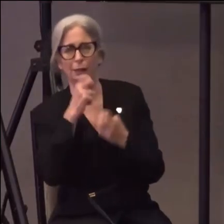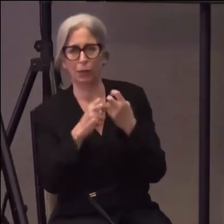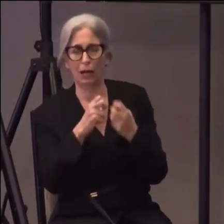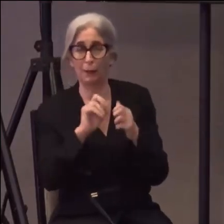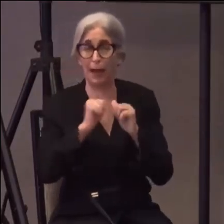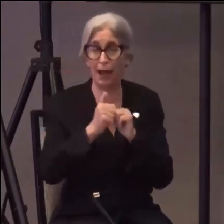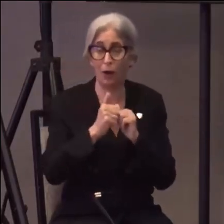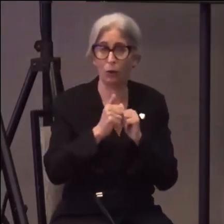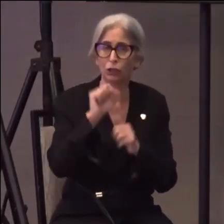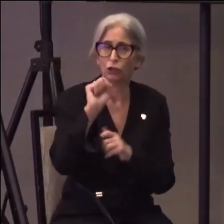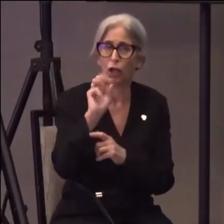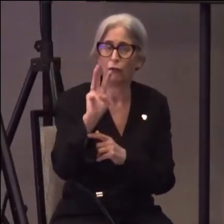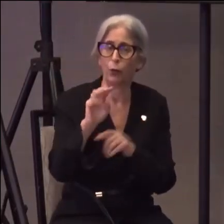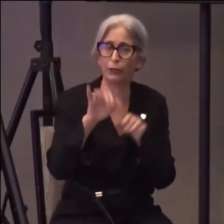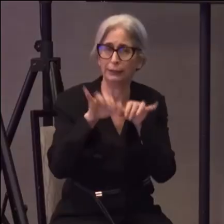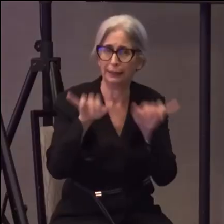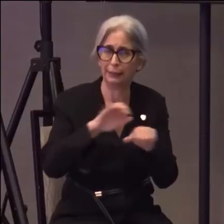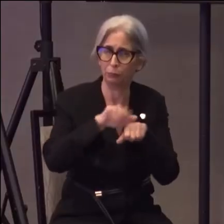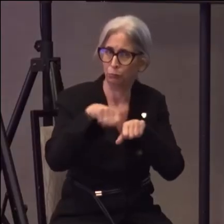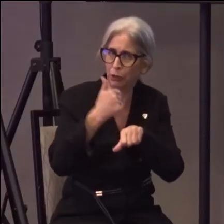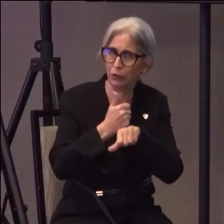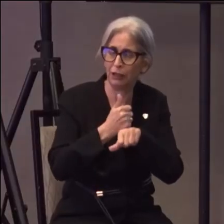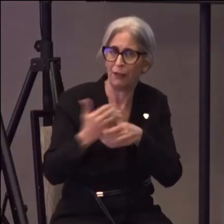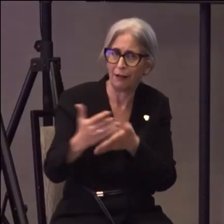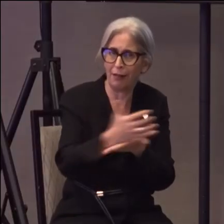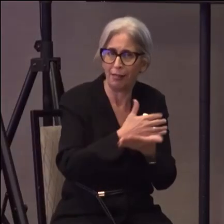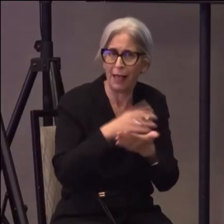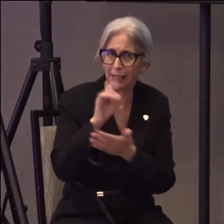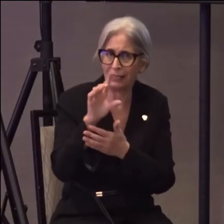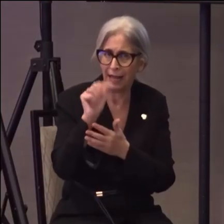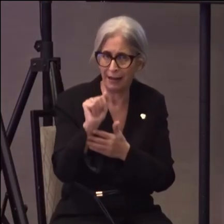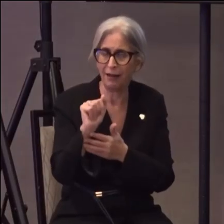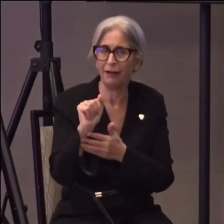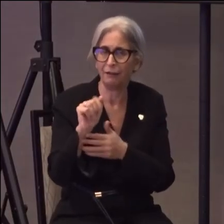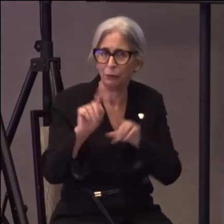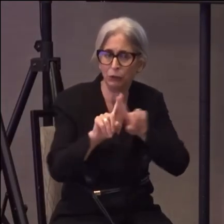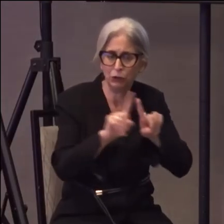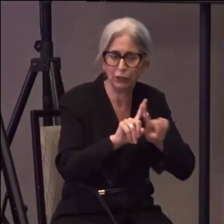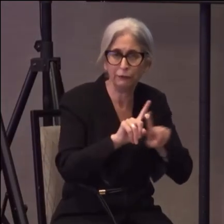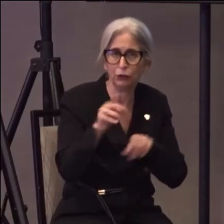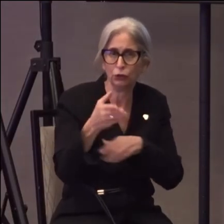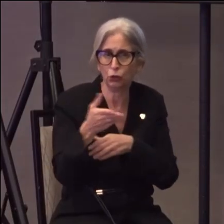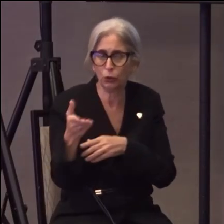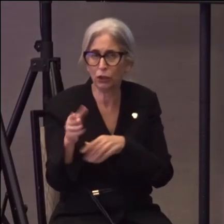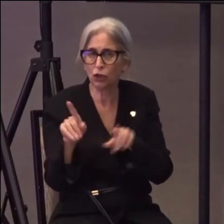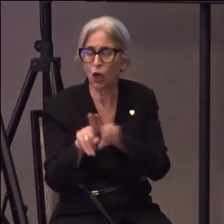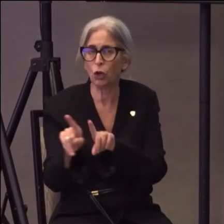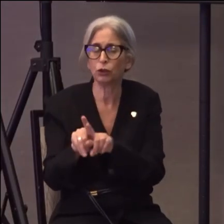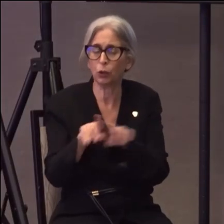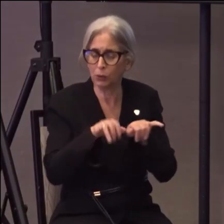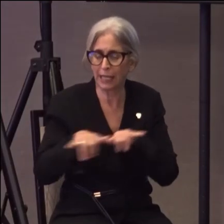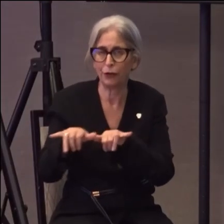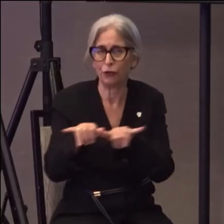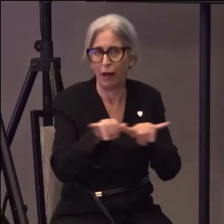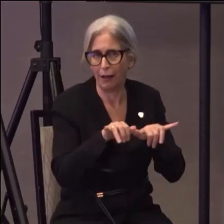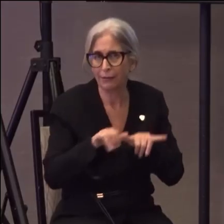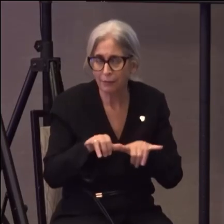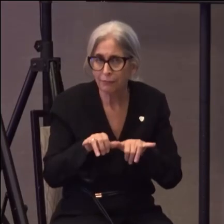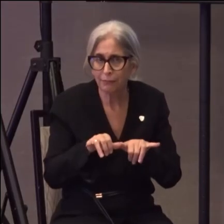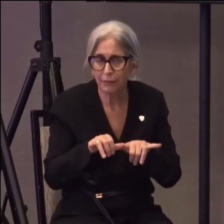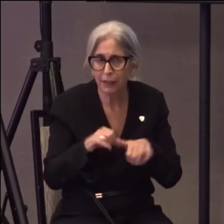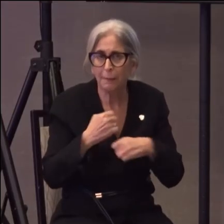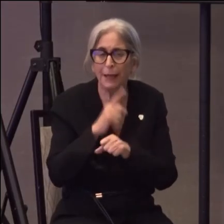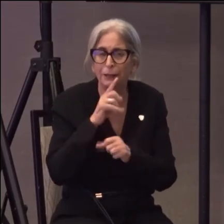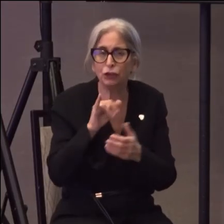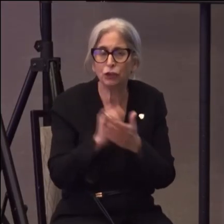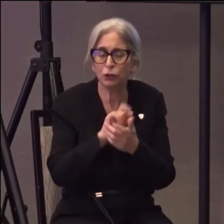building a software system that could not only collect this data in from various sources, but also standardize it,